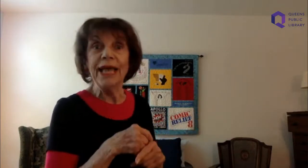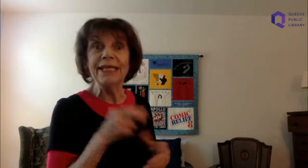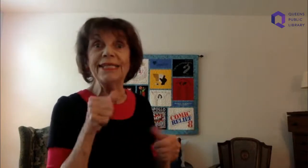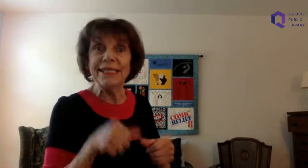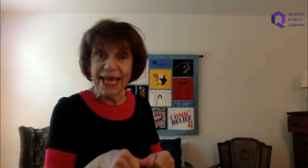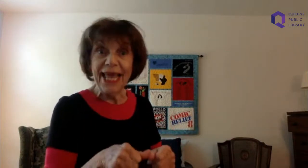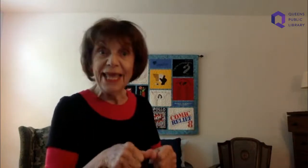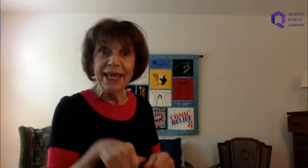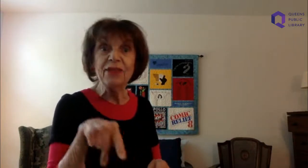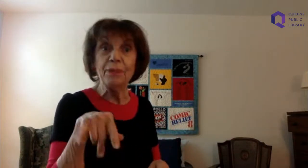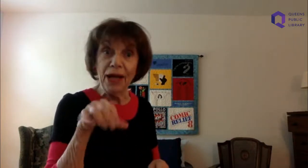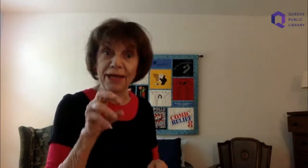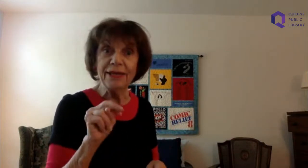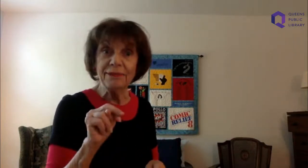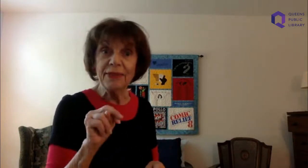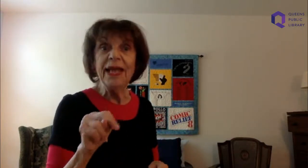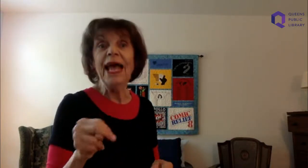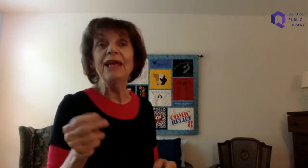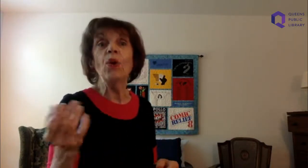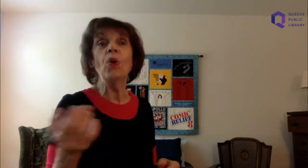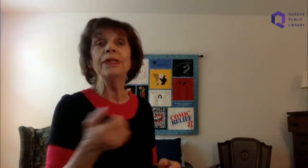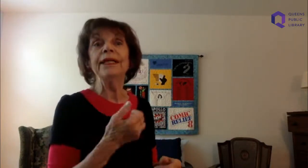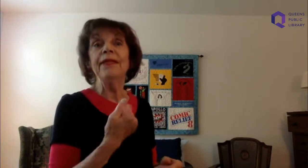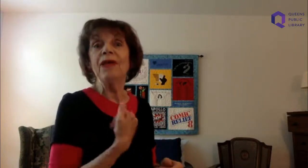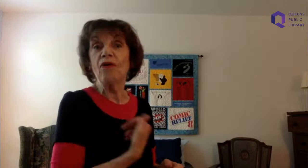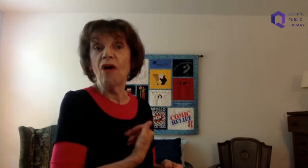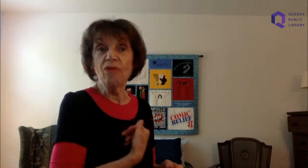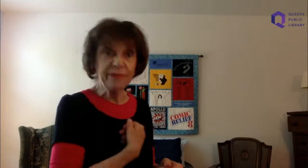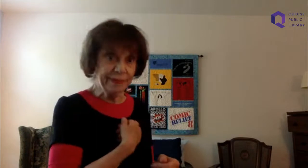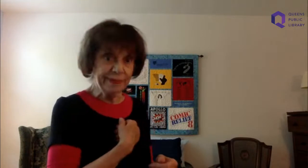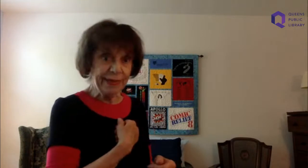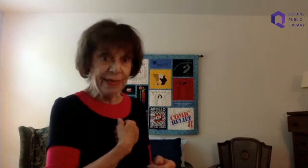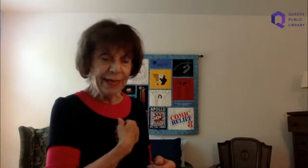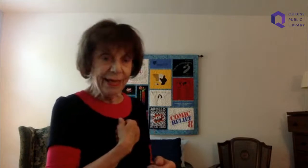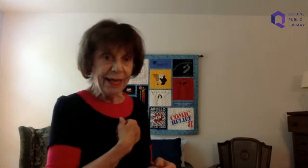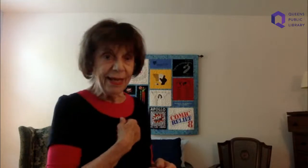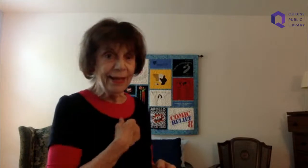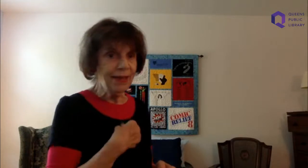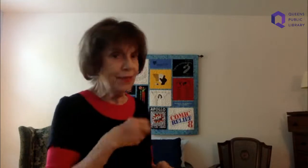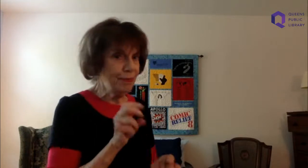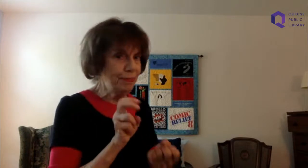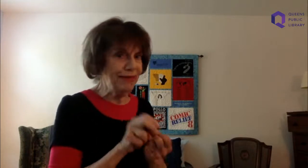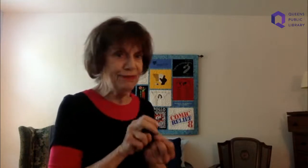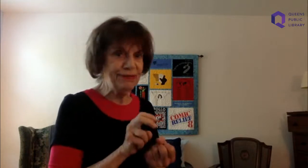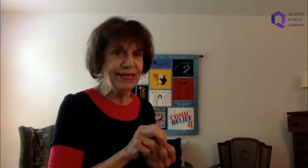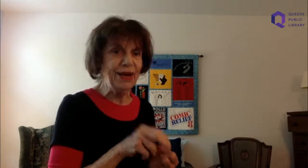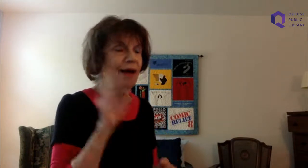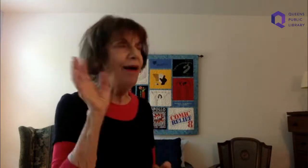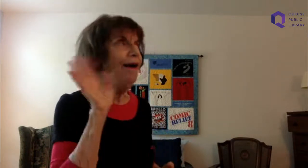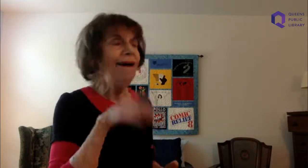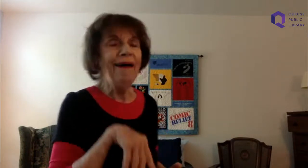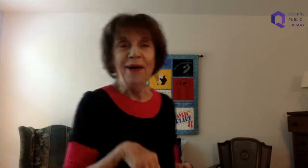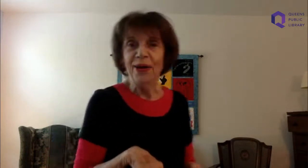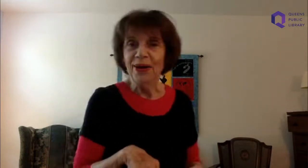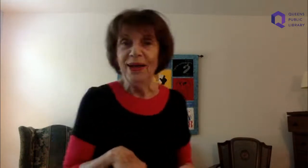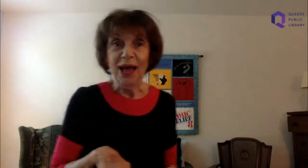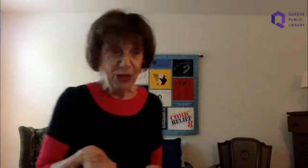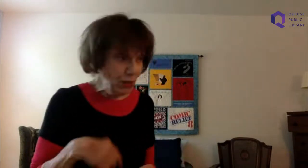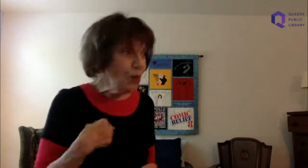we'll get to stay in the pond and call it their own. The beaver said, you